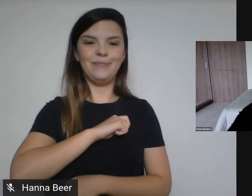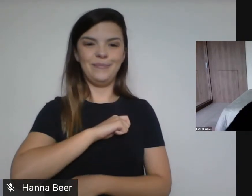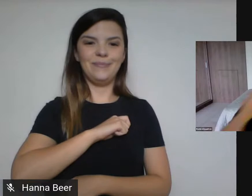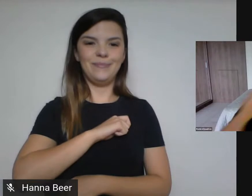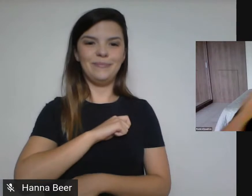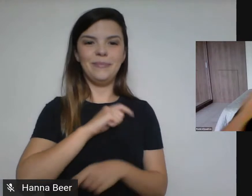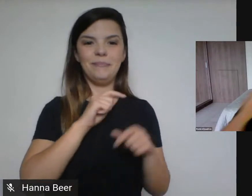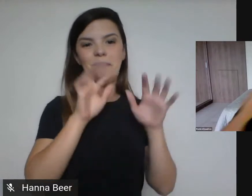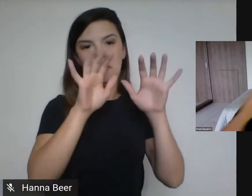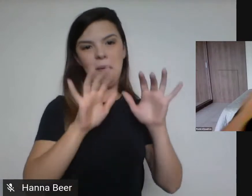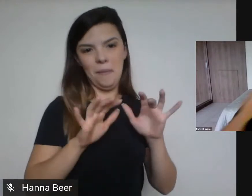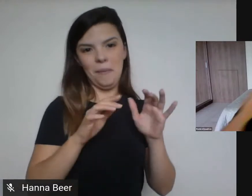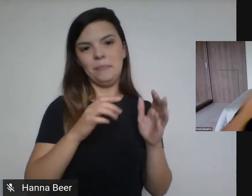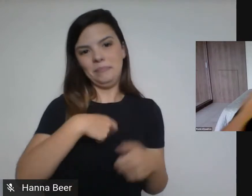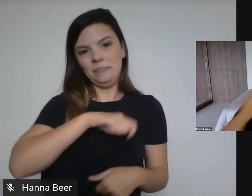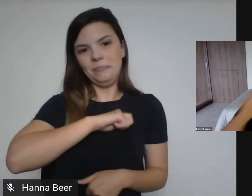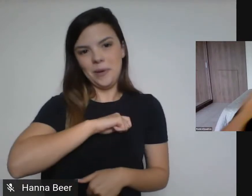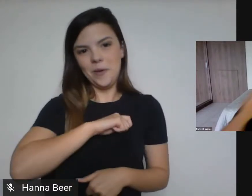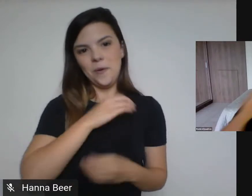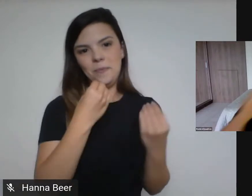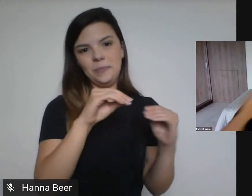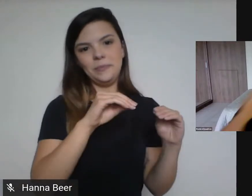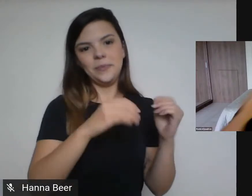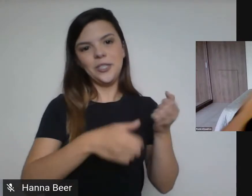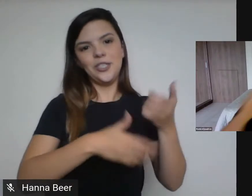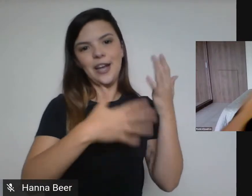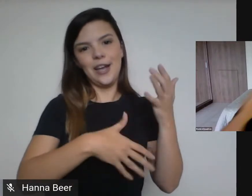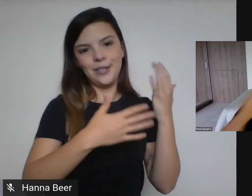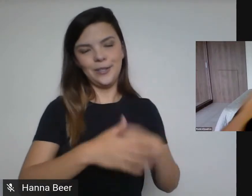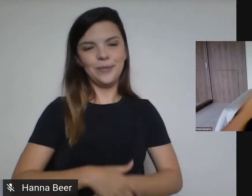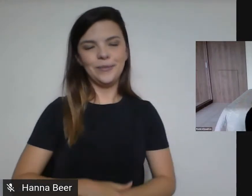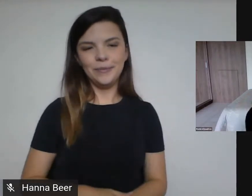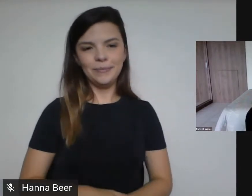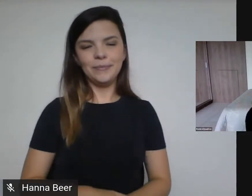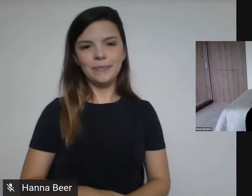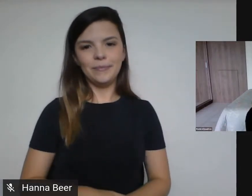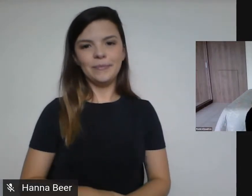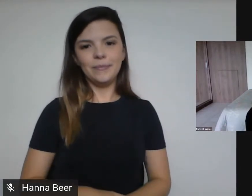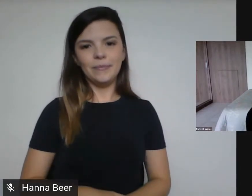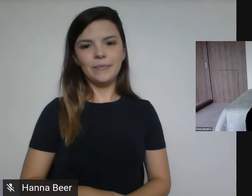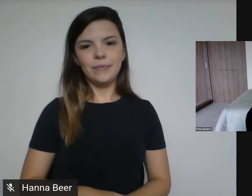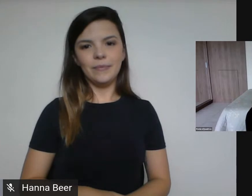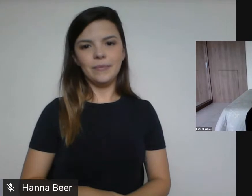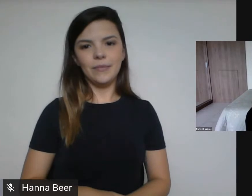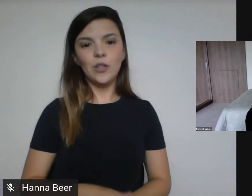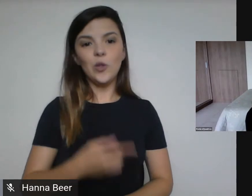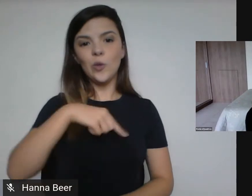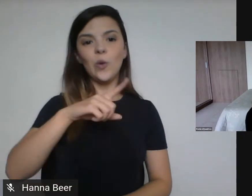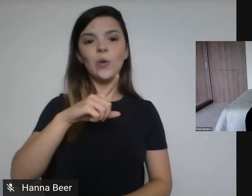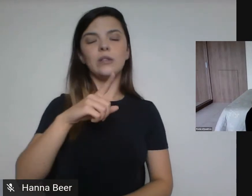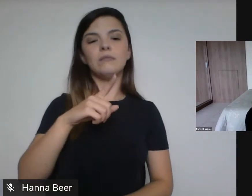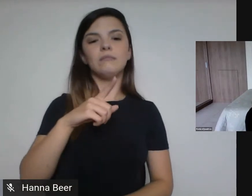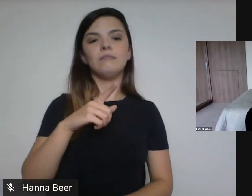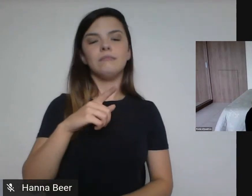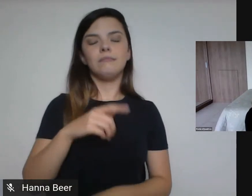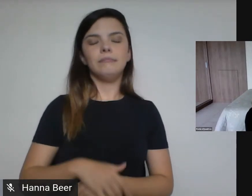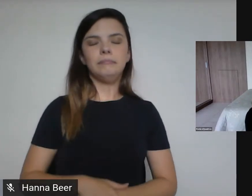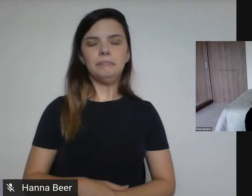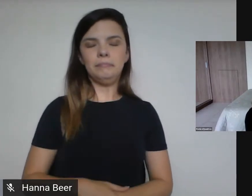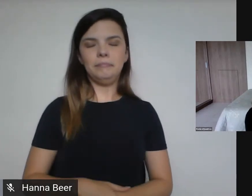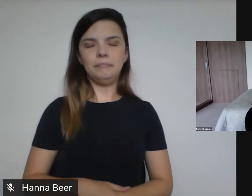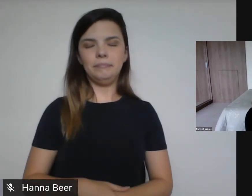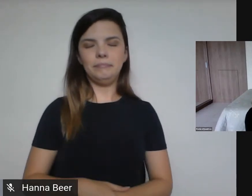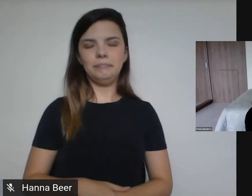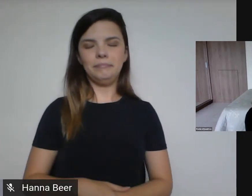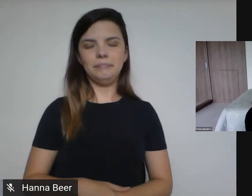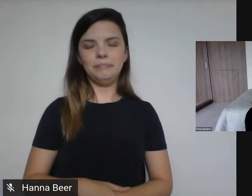on that. No tenemos la costumbre de hacer etimologías de